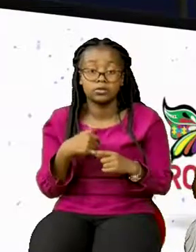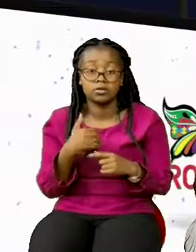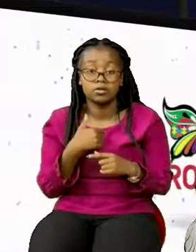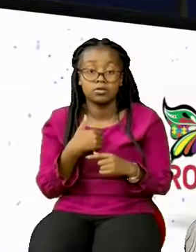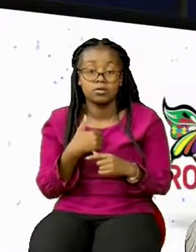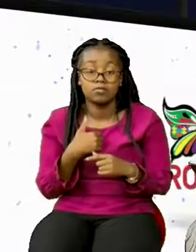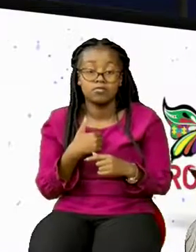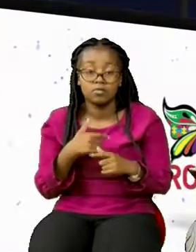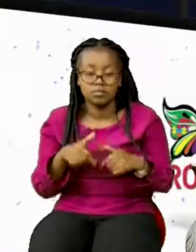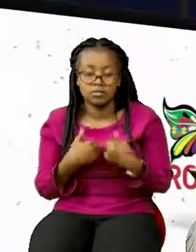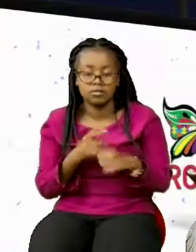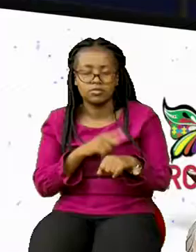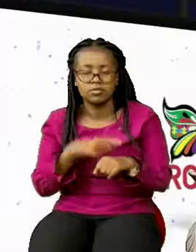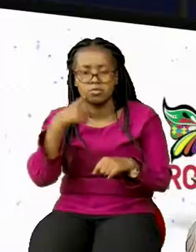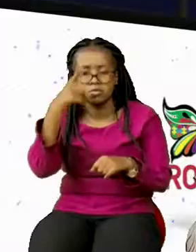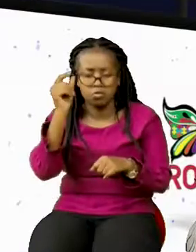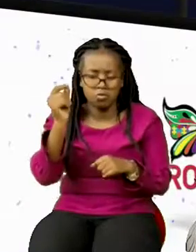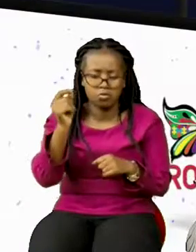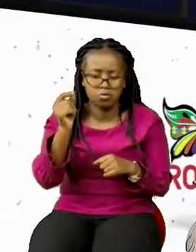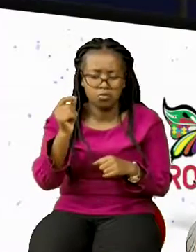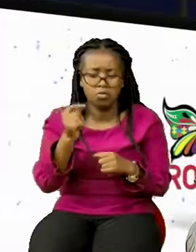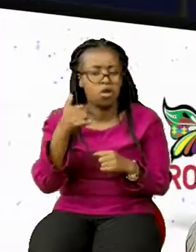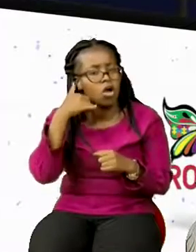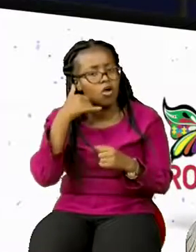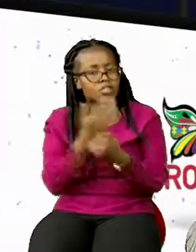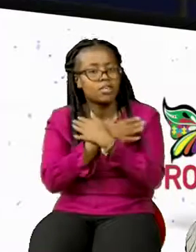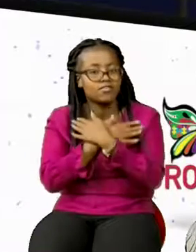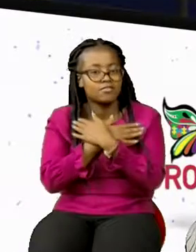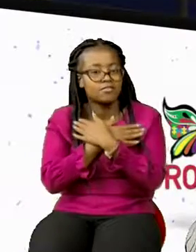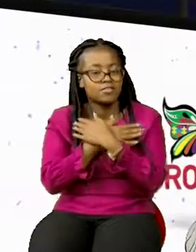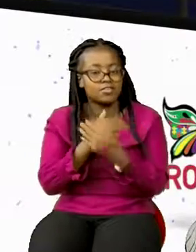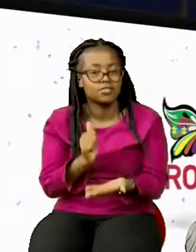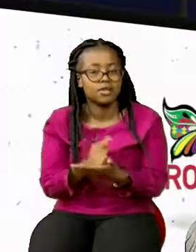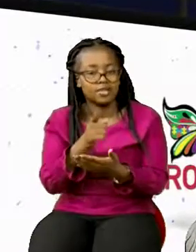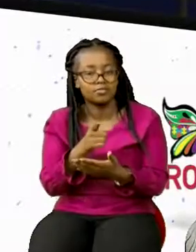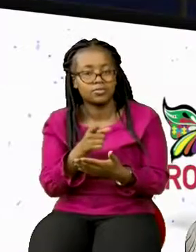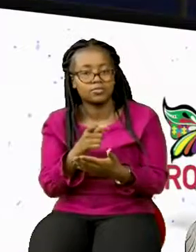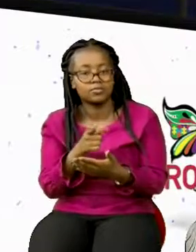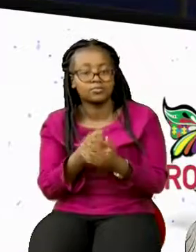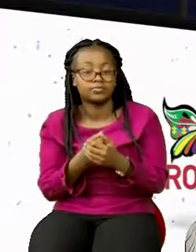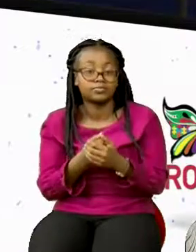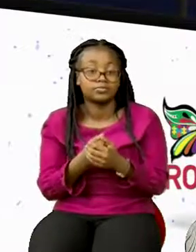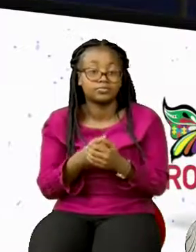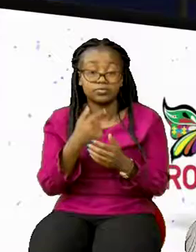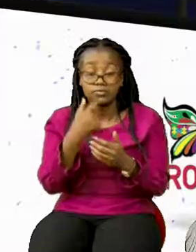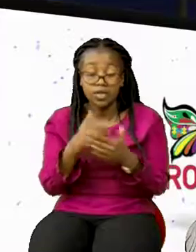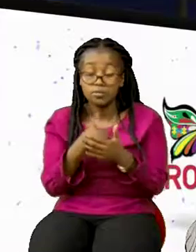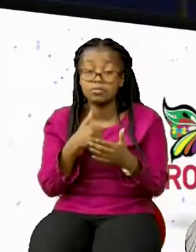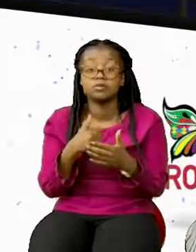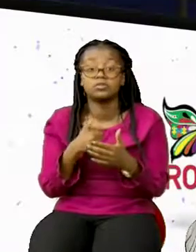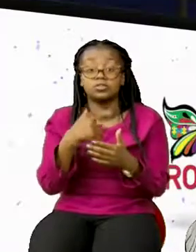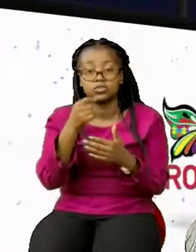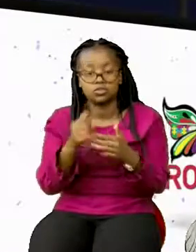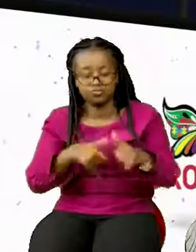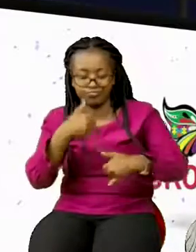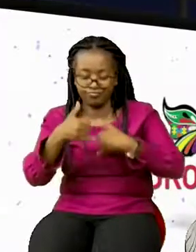time. We also need to take a break once in a while. Call that friend to just sit in for you. Have that inner circle community, as we had said last time